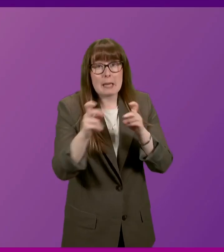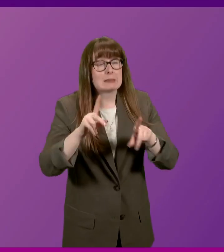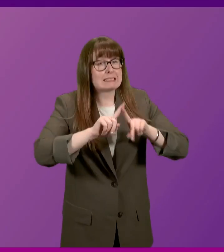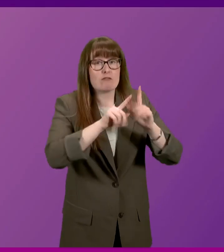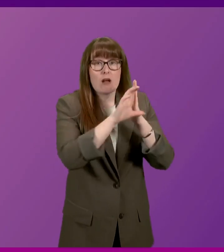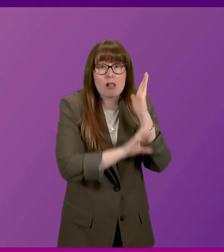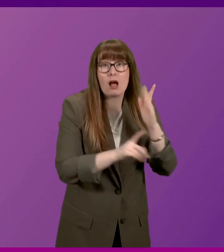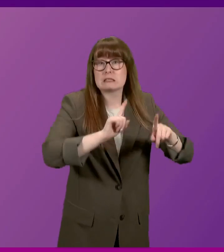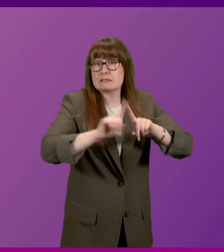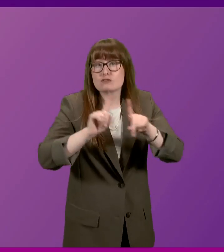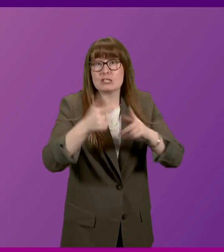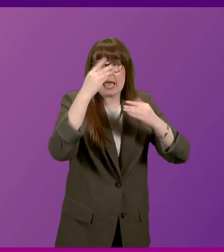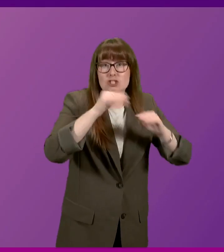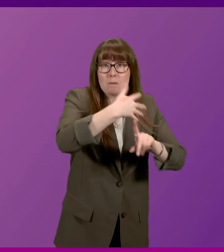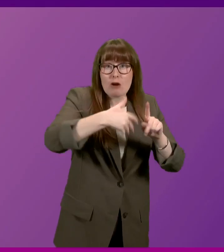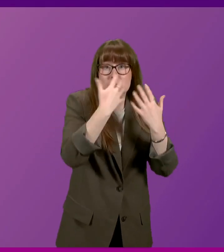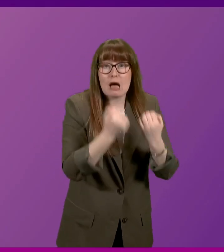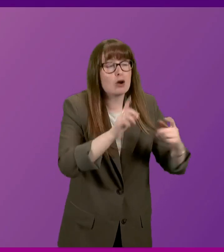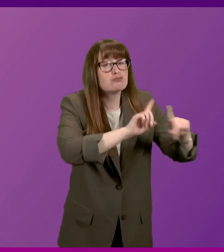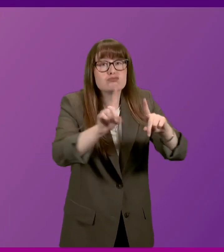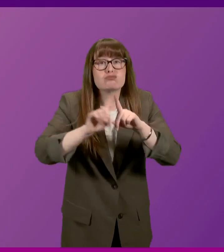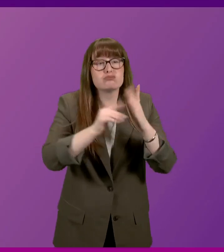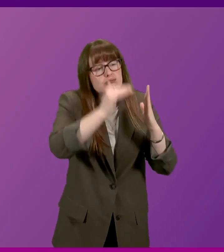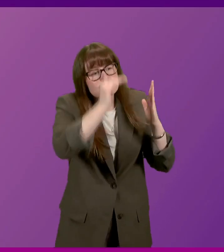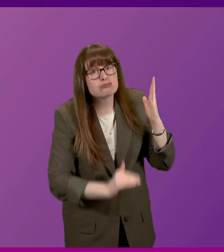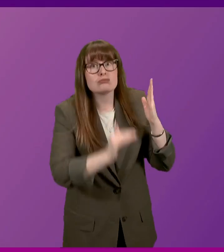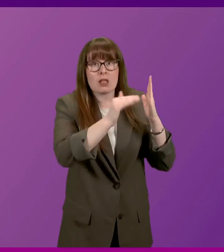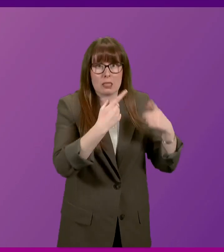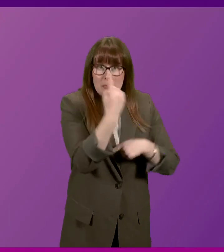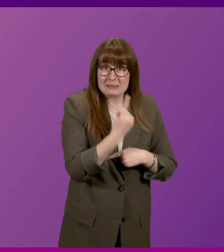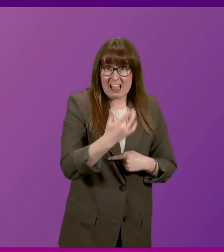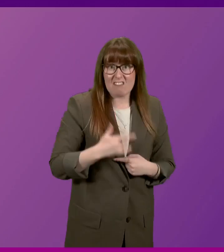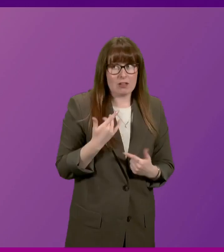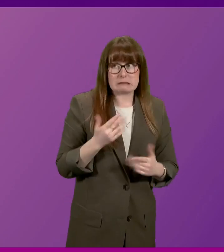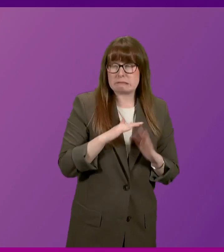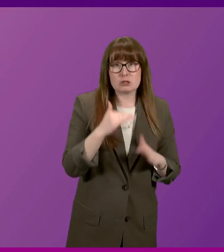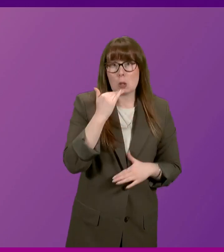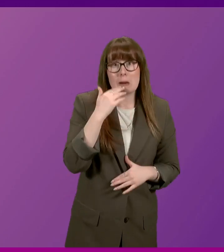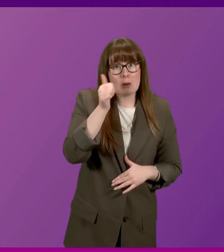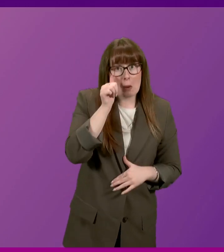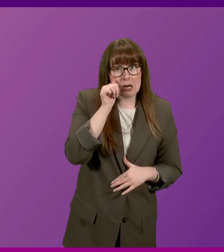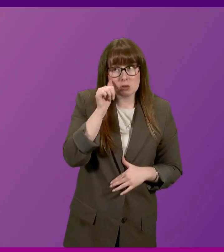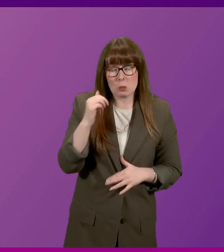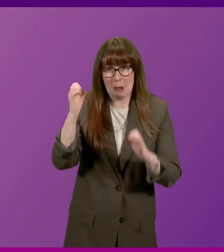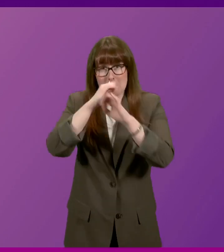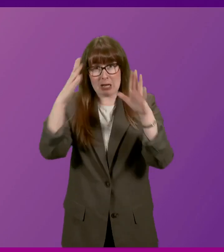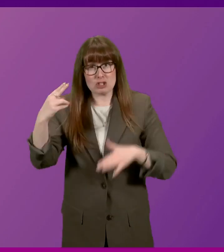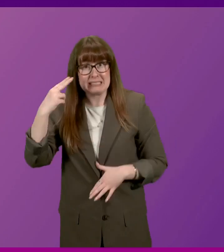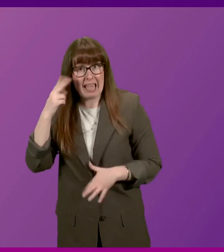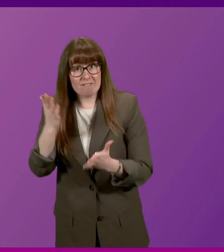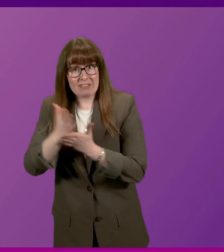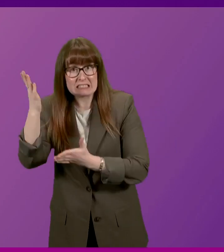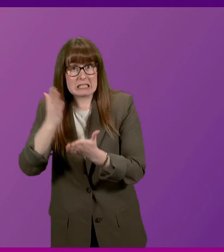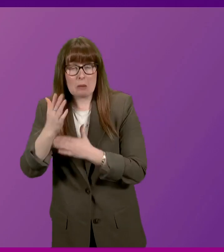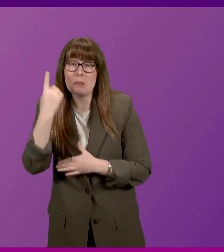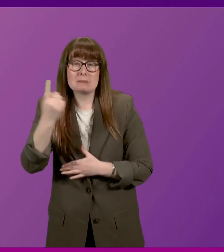educational backgrounds and in services and things, they felt there wasn't enough awareness. Then I don't think deaf victim survivors are going to be